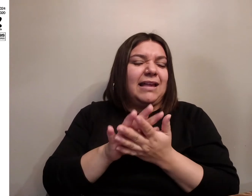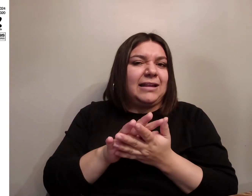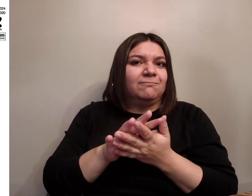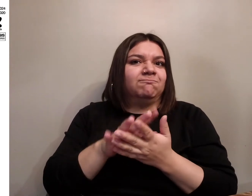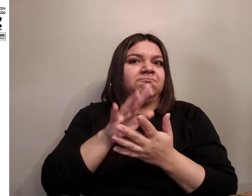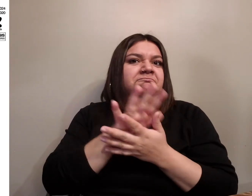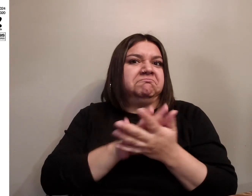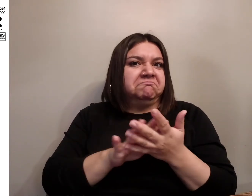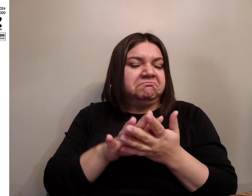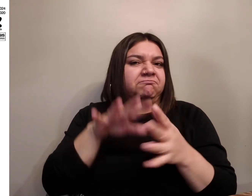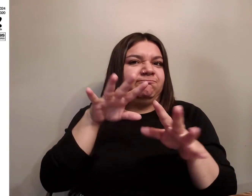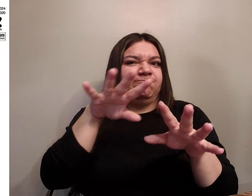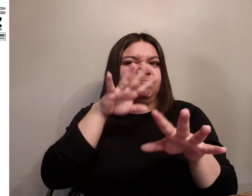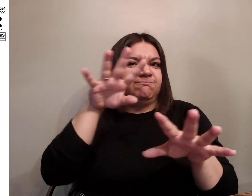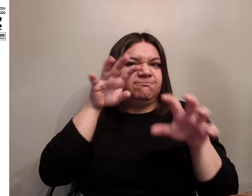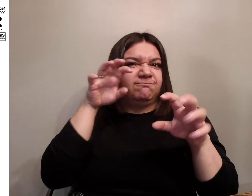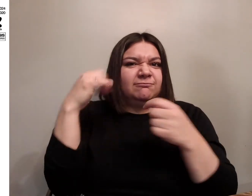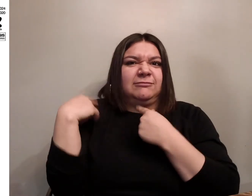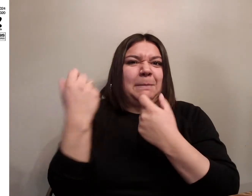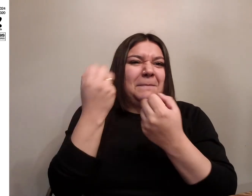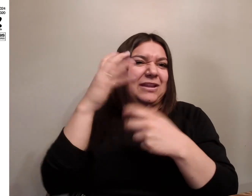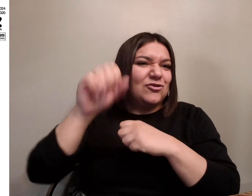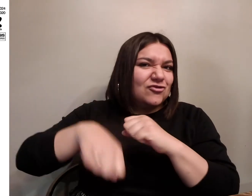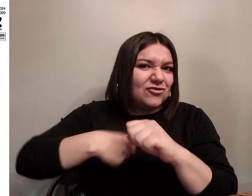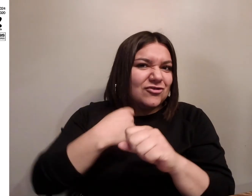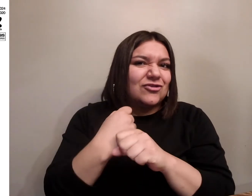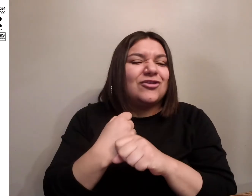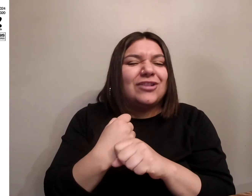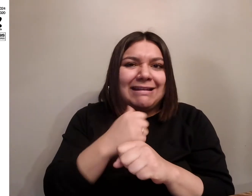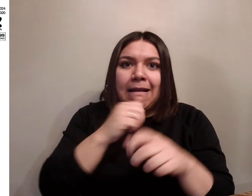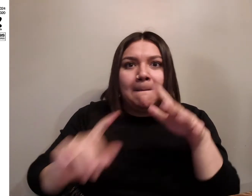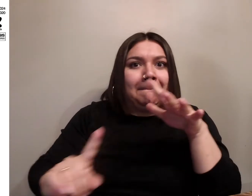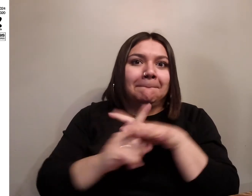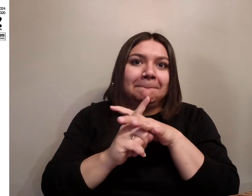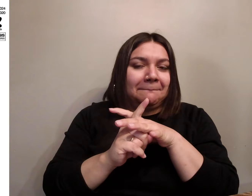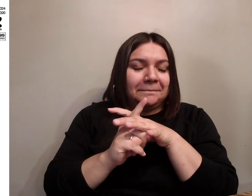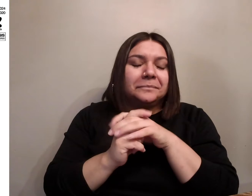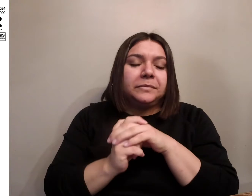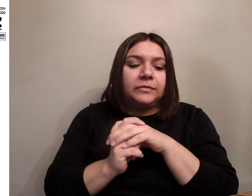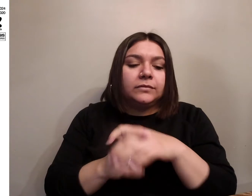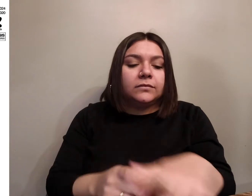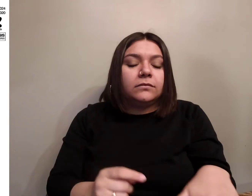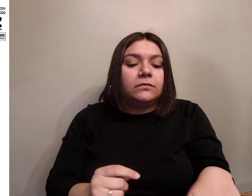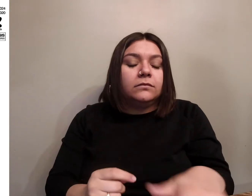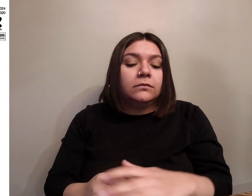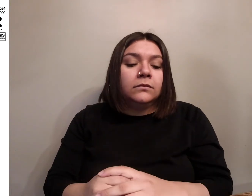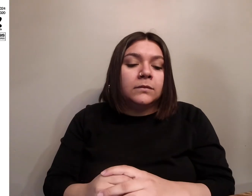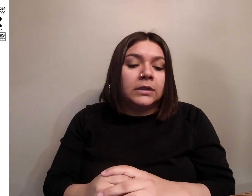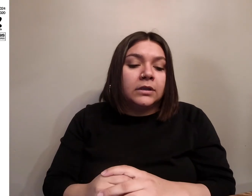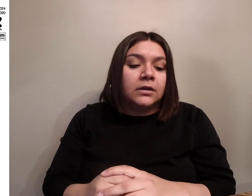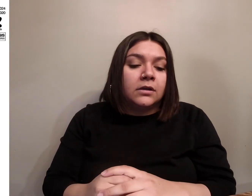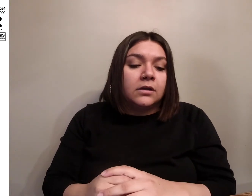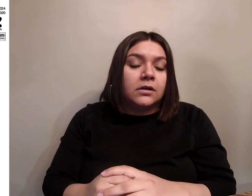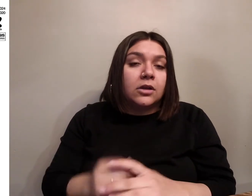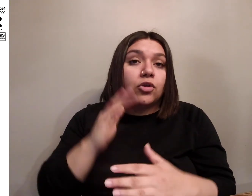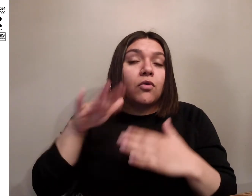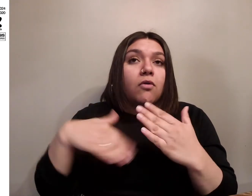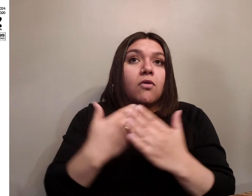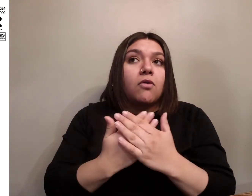all of these ominous things that have been lurking in the wings now for years, decades, um,